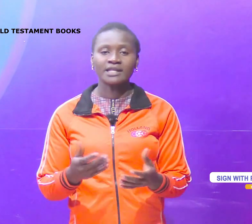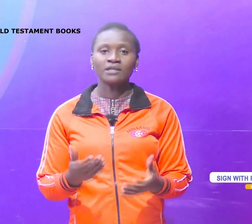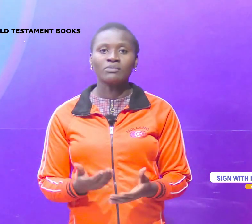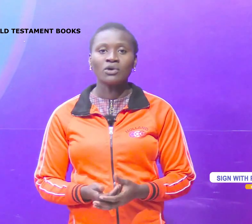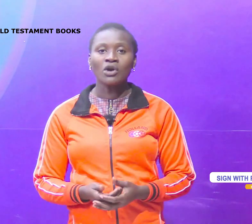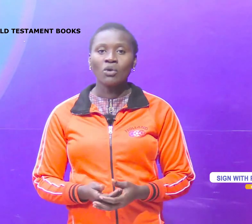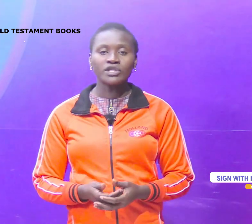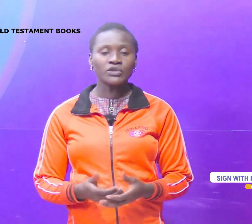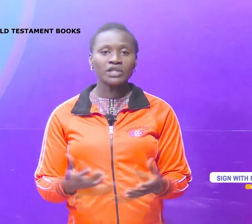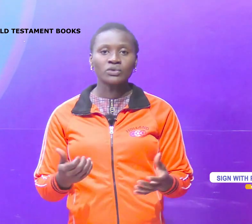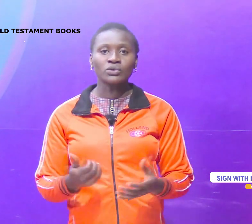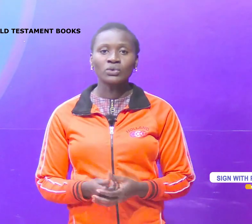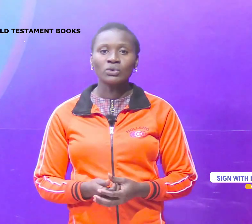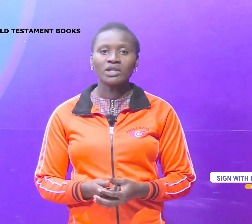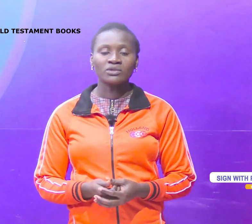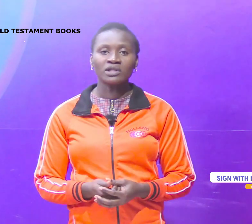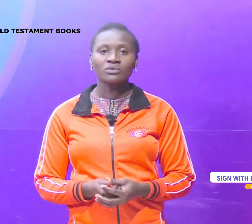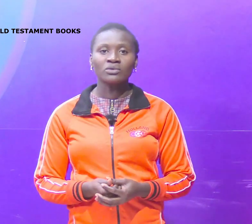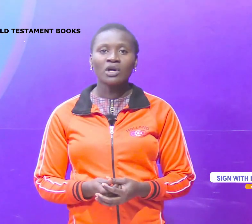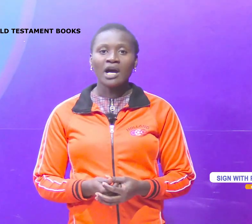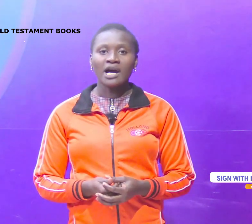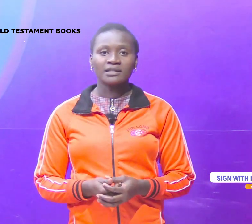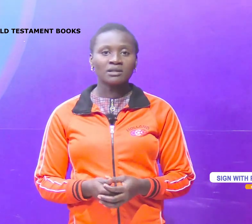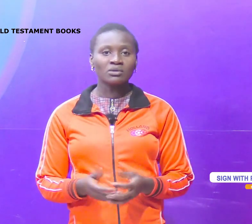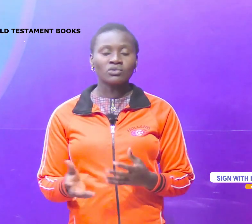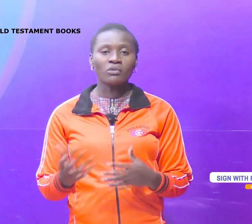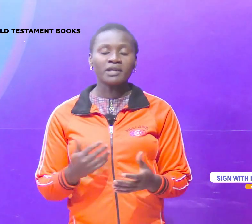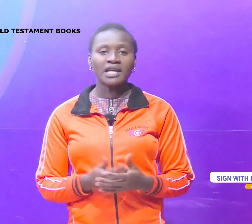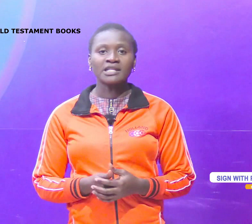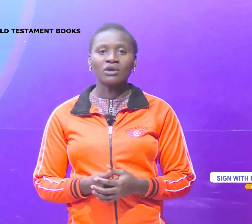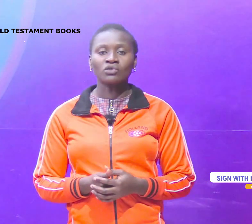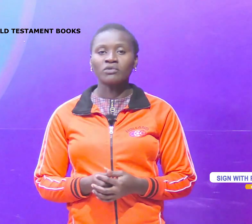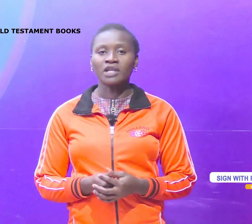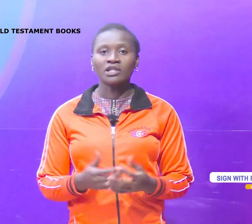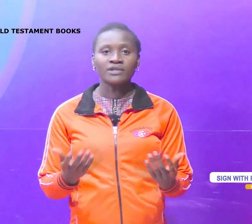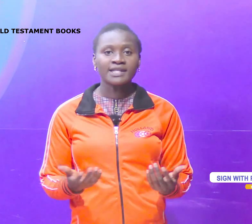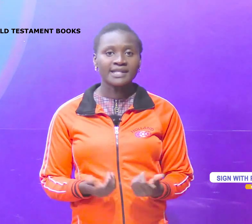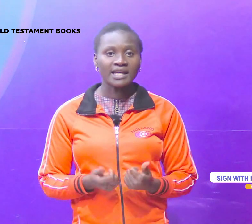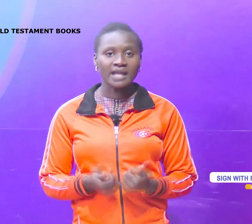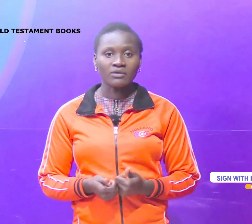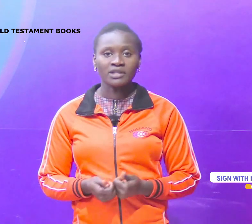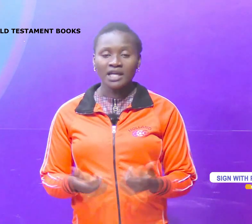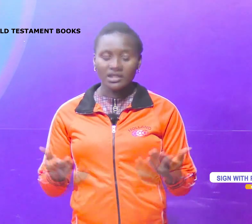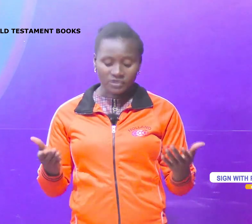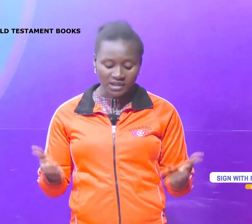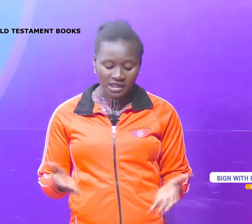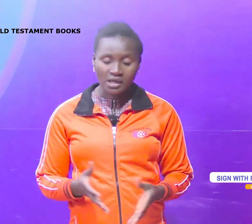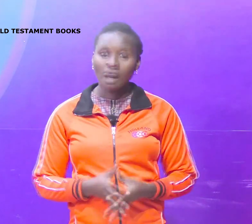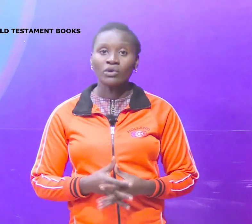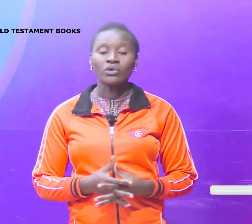more what you need to do, what you need to to communicate, how to communicate using sign language. And today here we are going to look